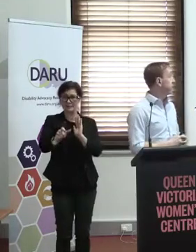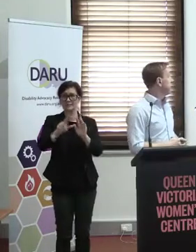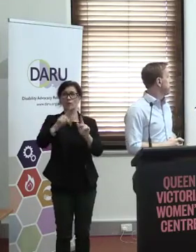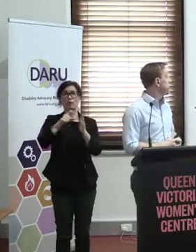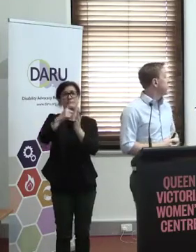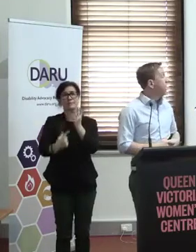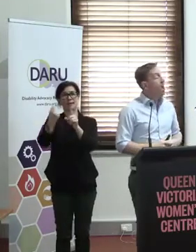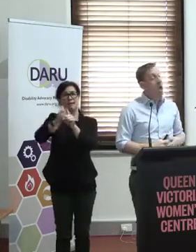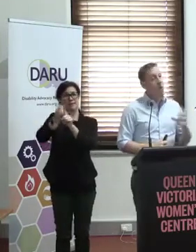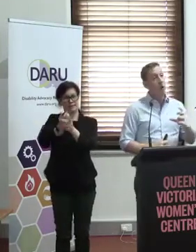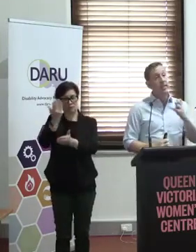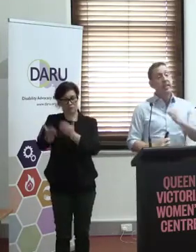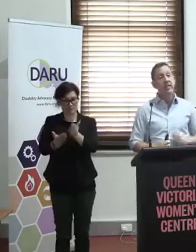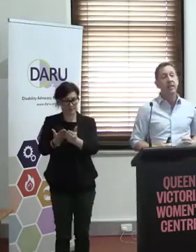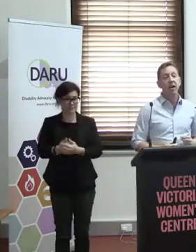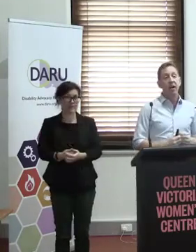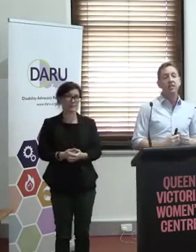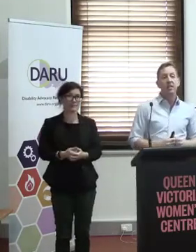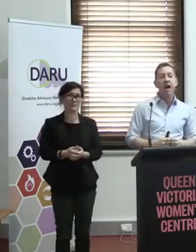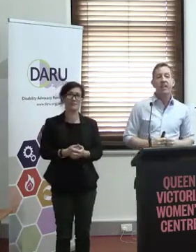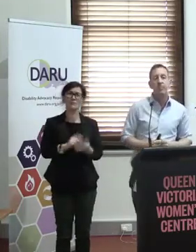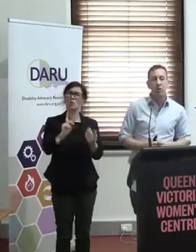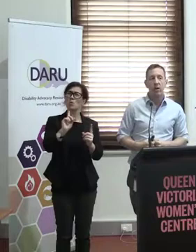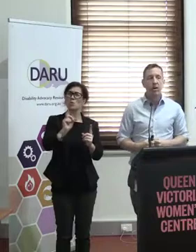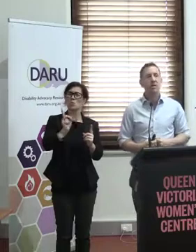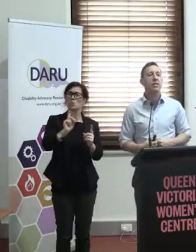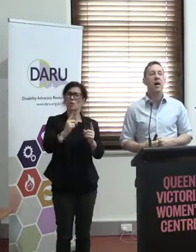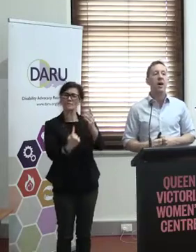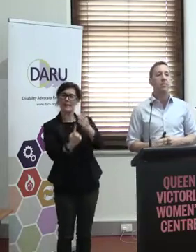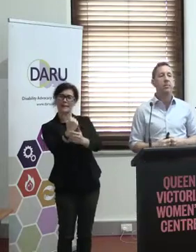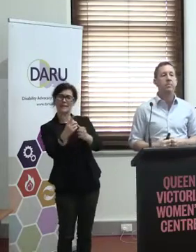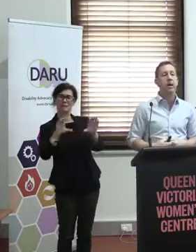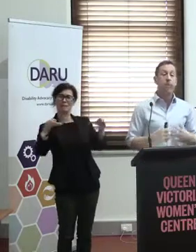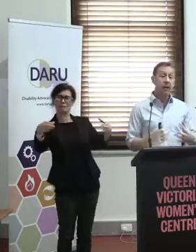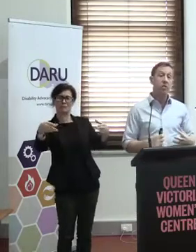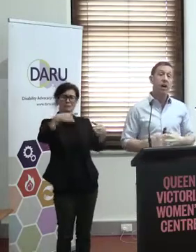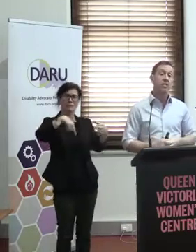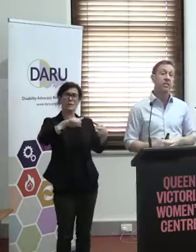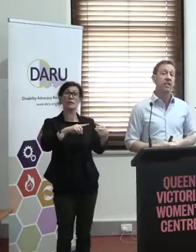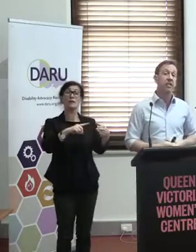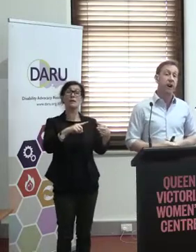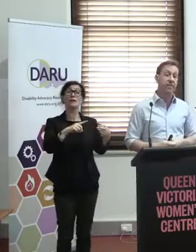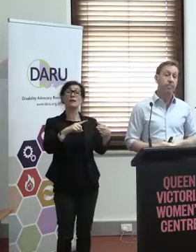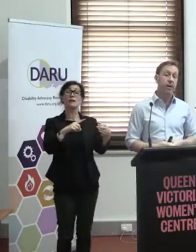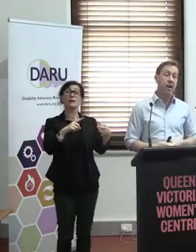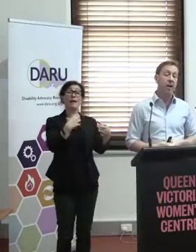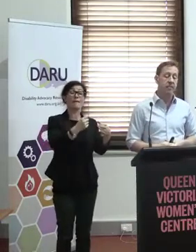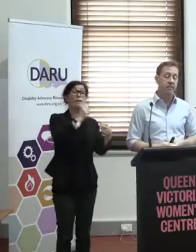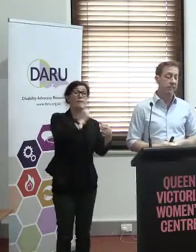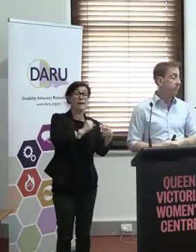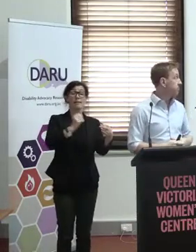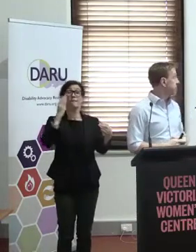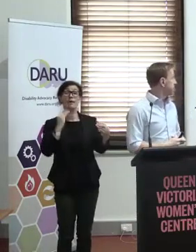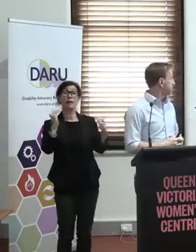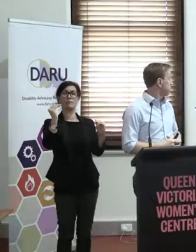services. And what we see is that there are slightly more male clients than there are female